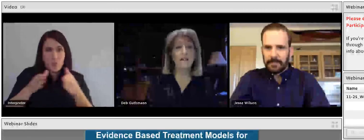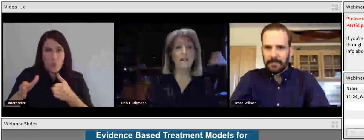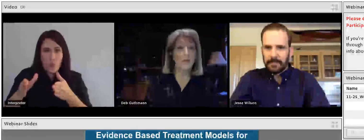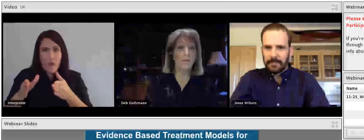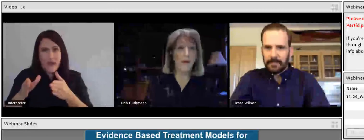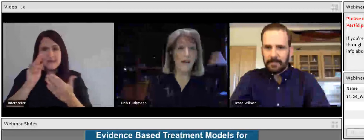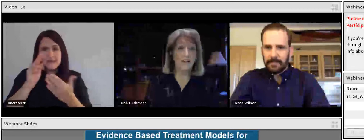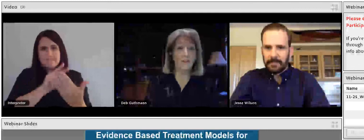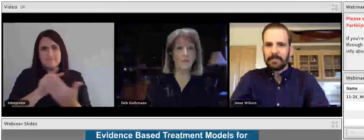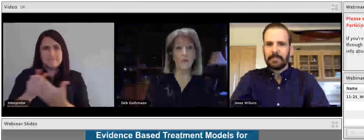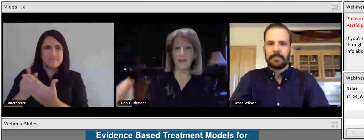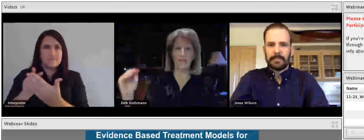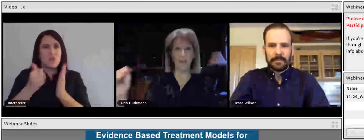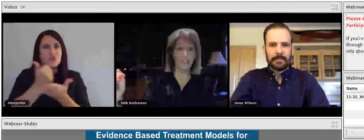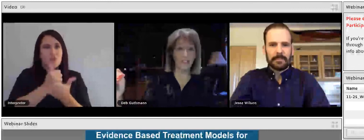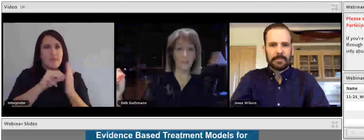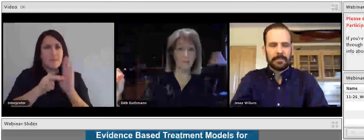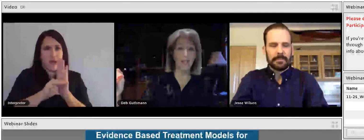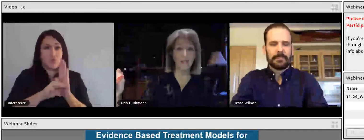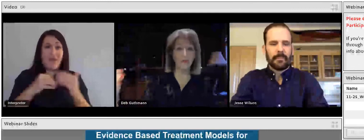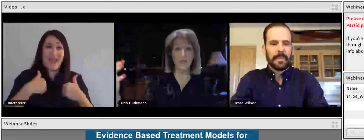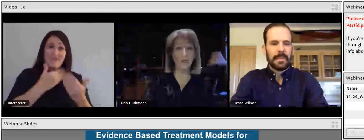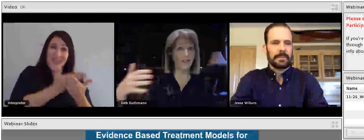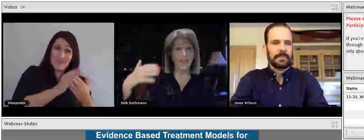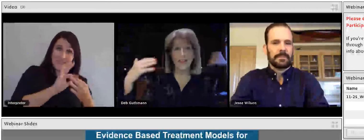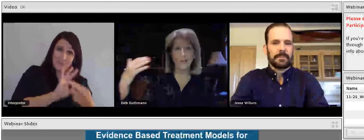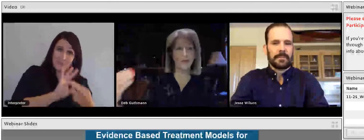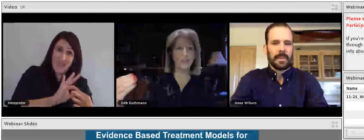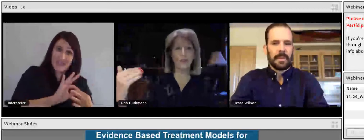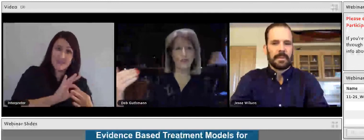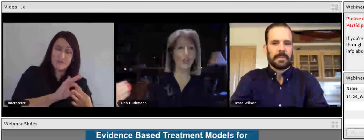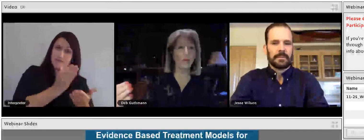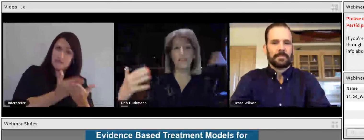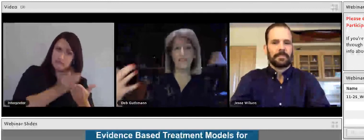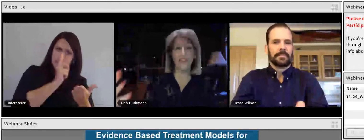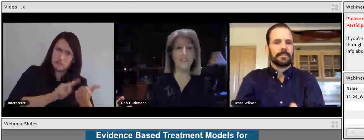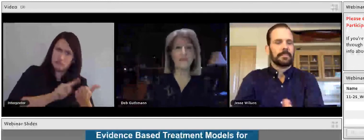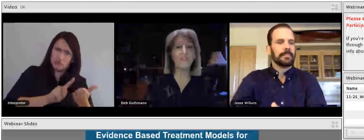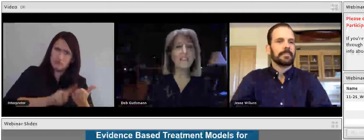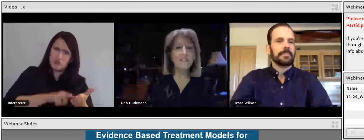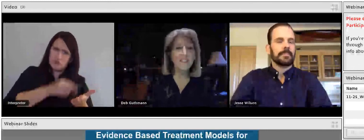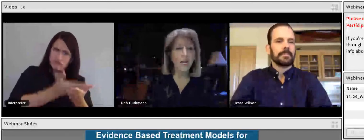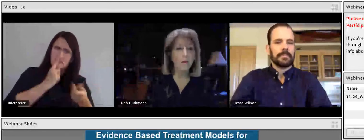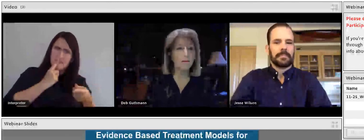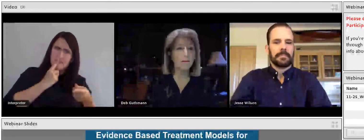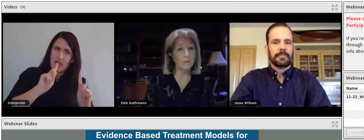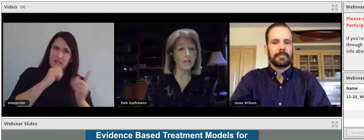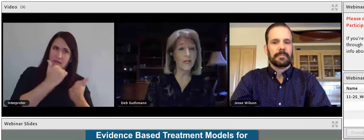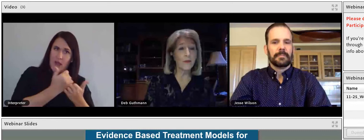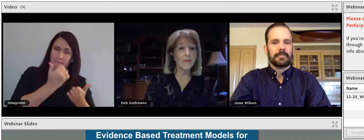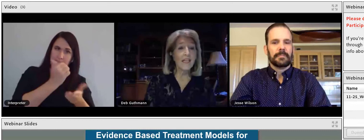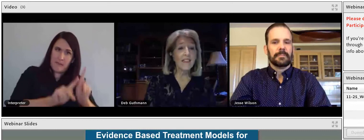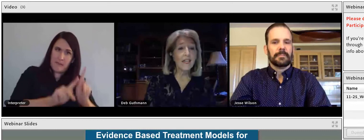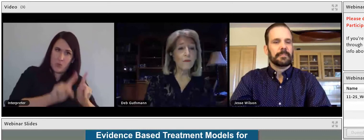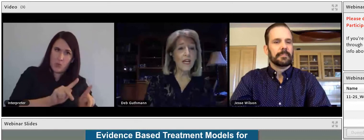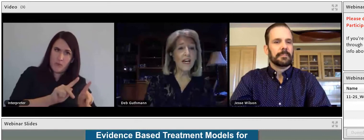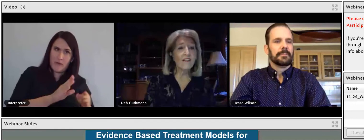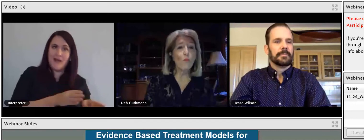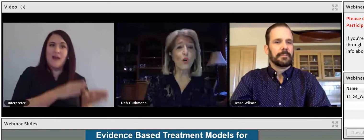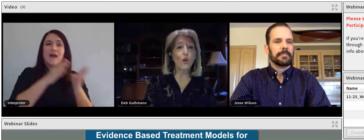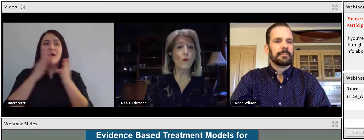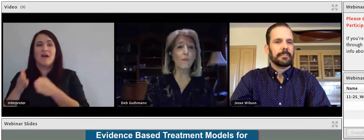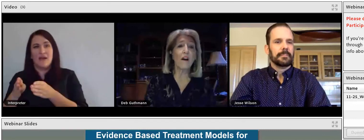looking at treatment models. We have evidence-based. We know that that's research showing that that's effective in helping people.